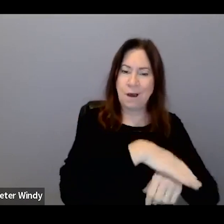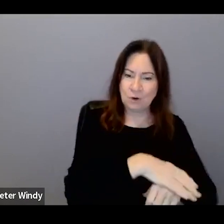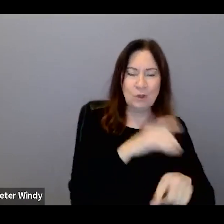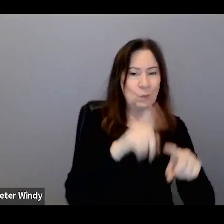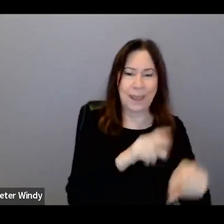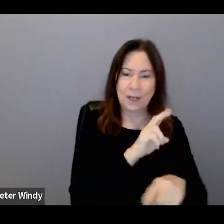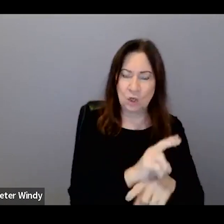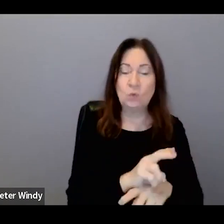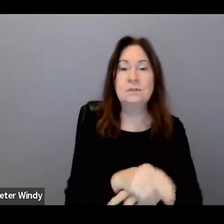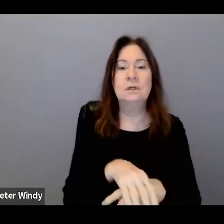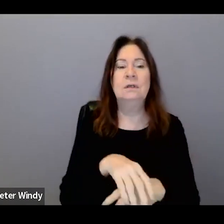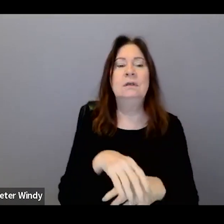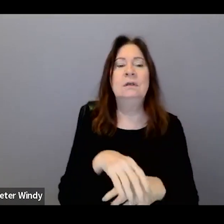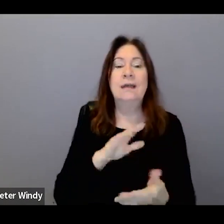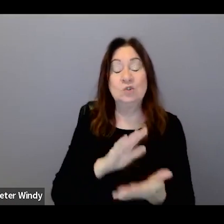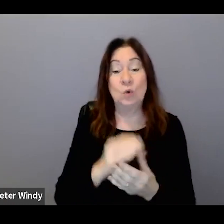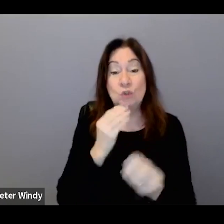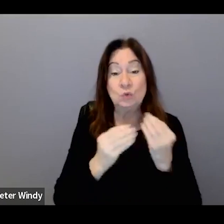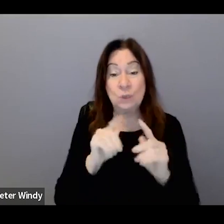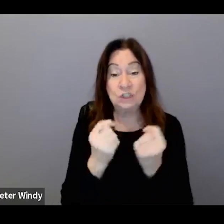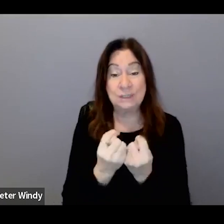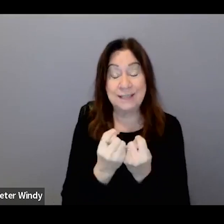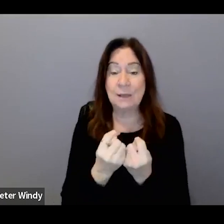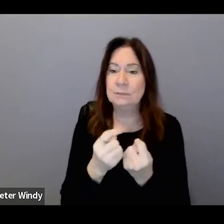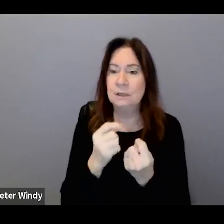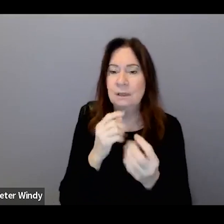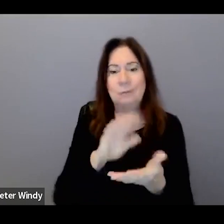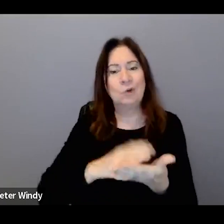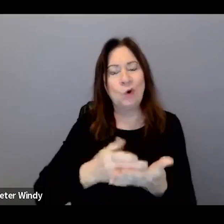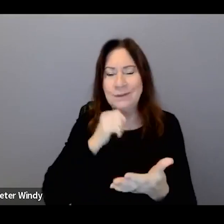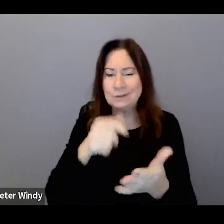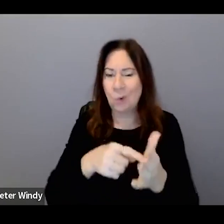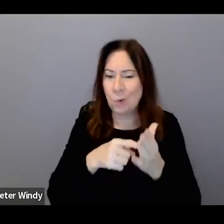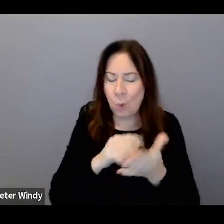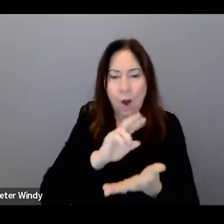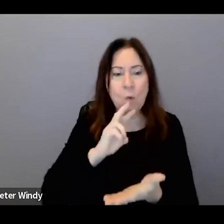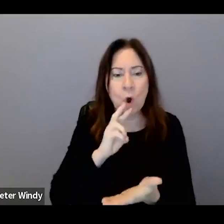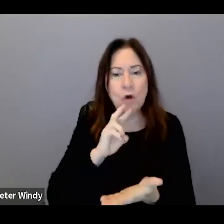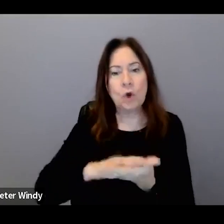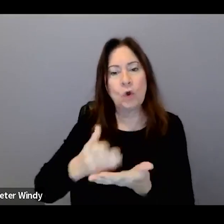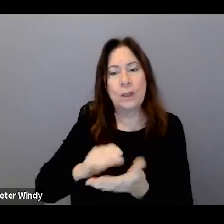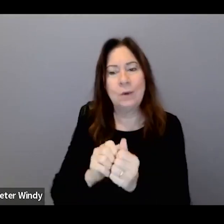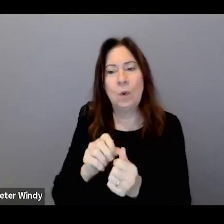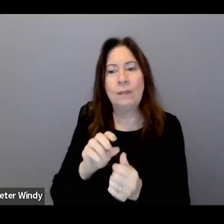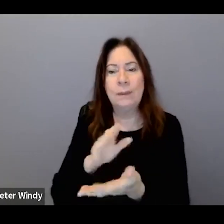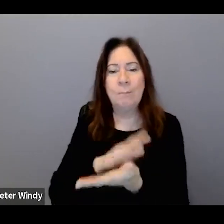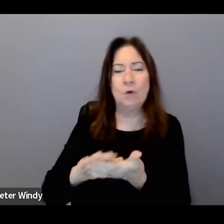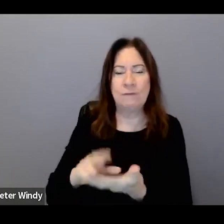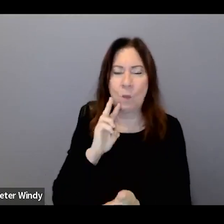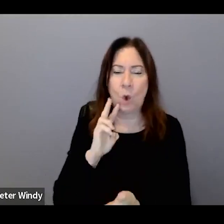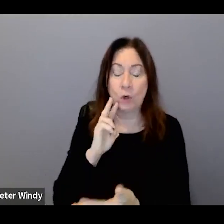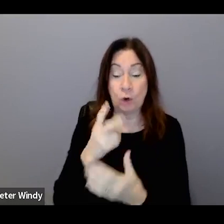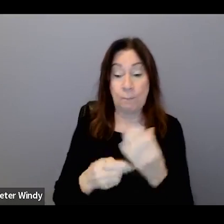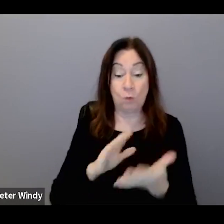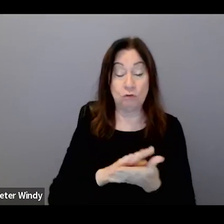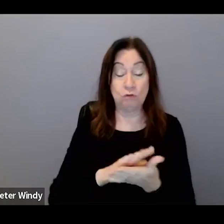nutrition teams continue preparing meals that either do not require water or preparing meals with water that has been purified. Both school